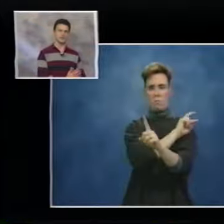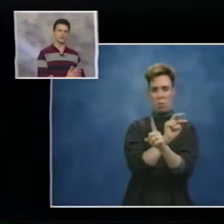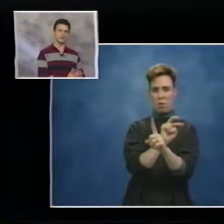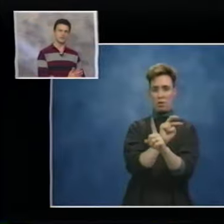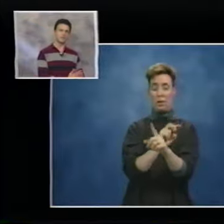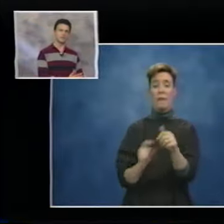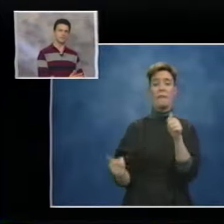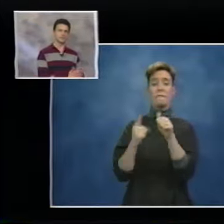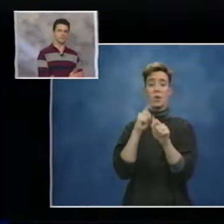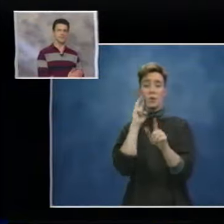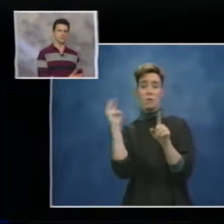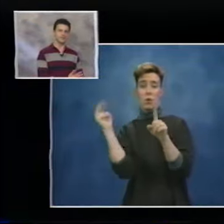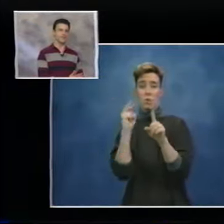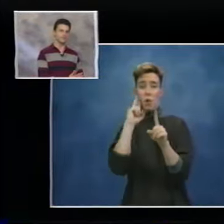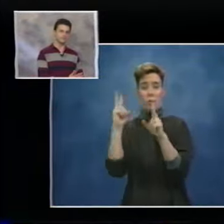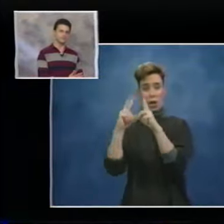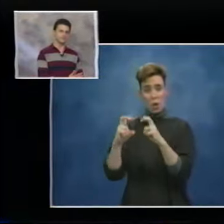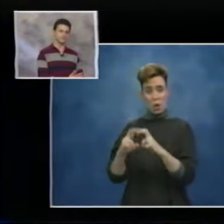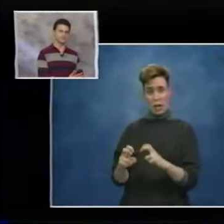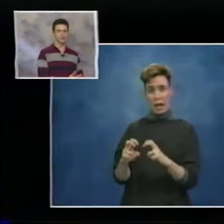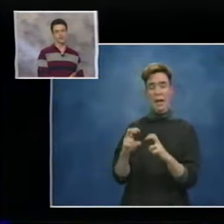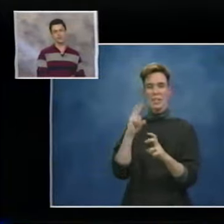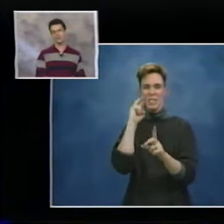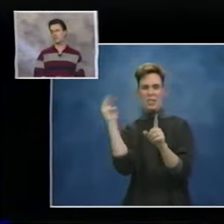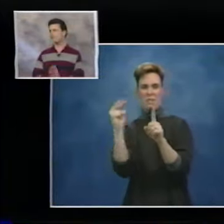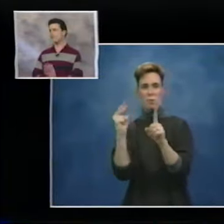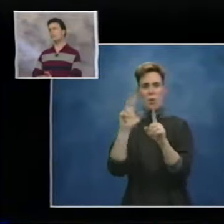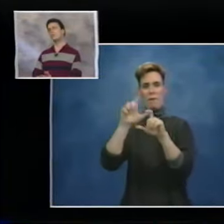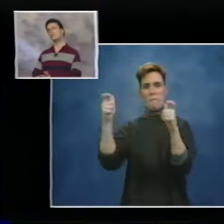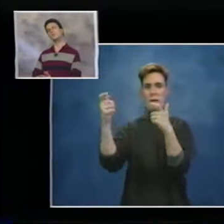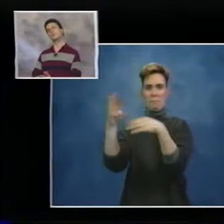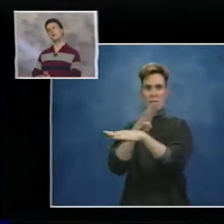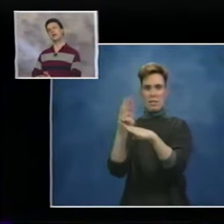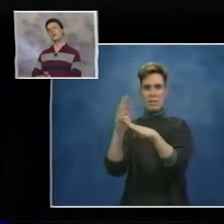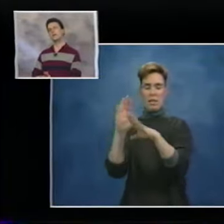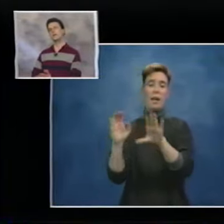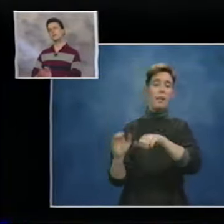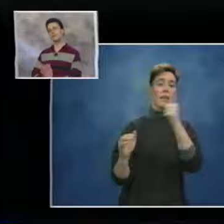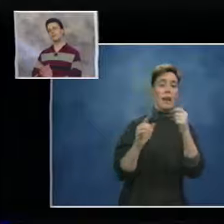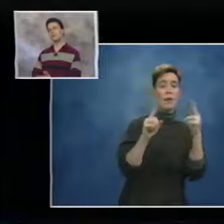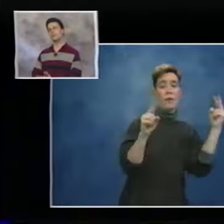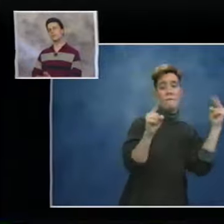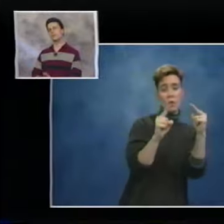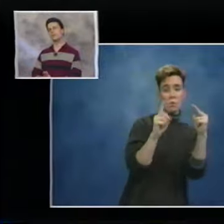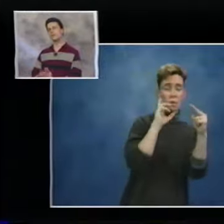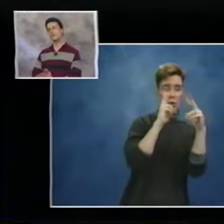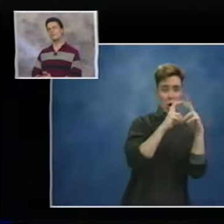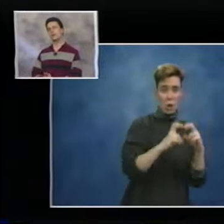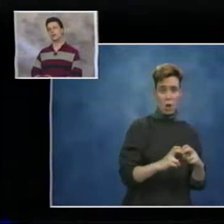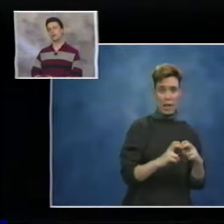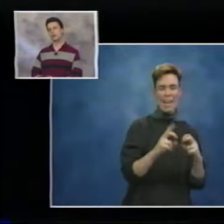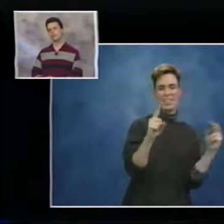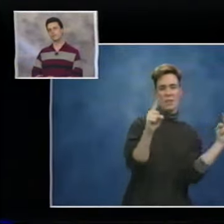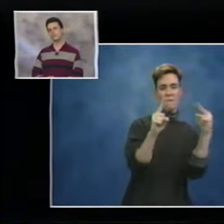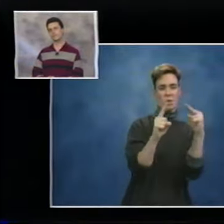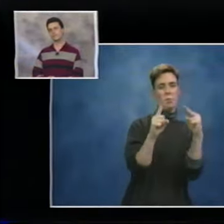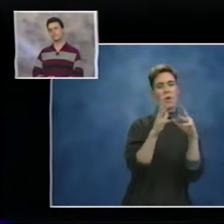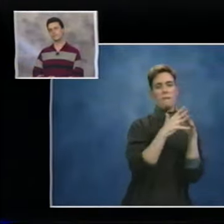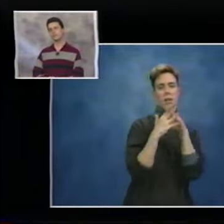at is the viewpoint of big business. The other viewpoint we're going to look at is the viewpoint of the American